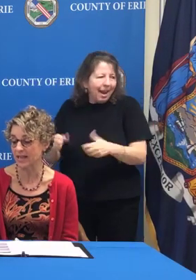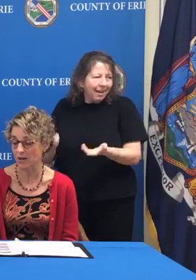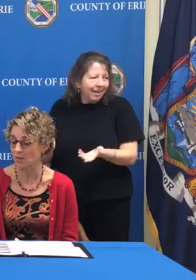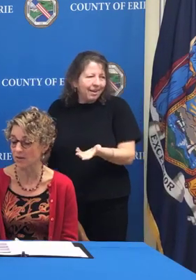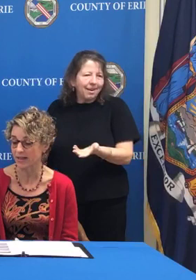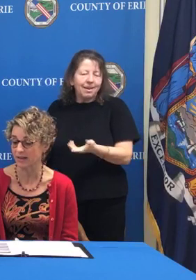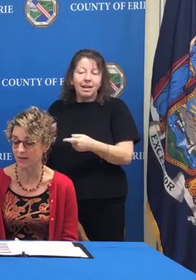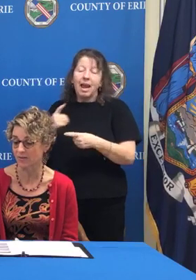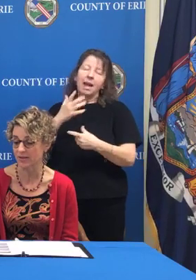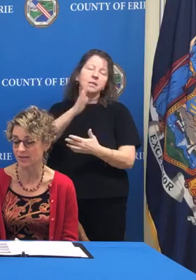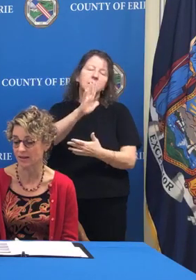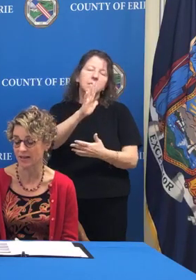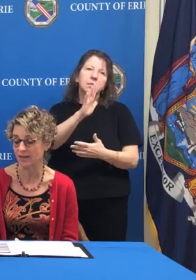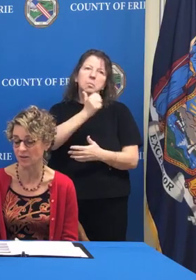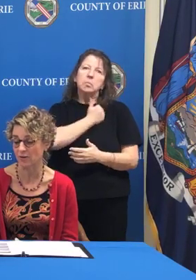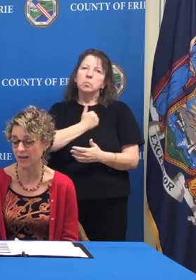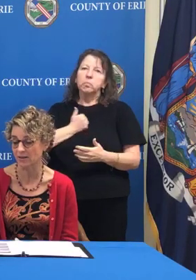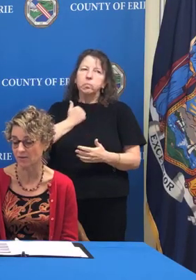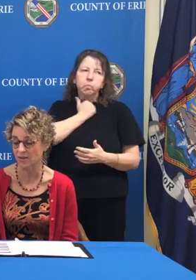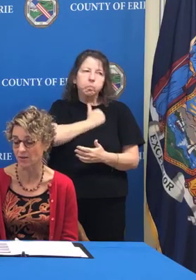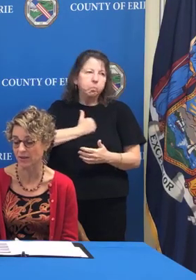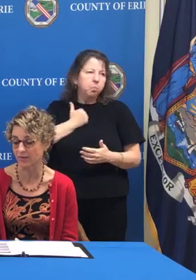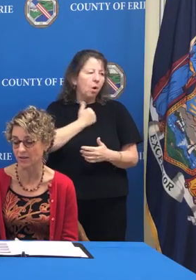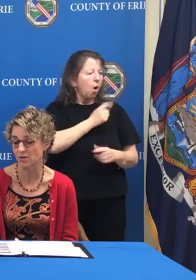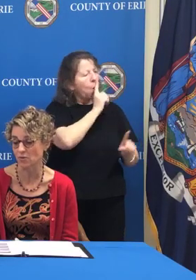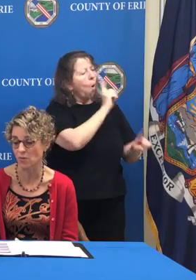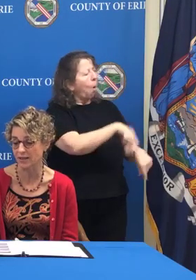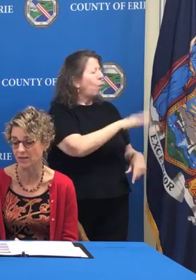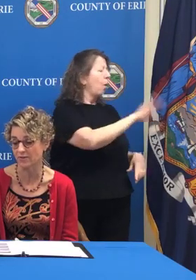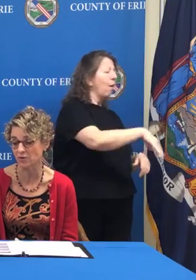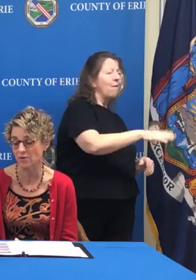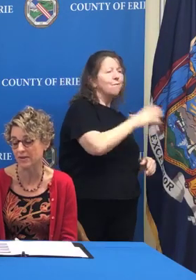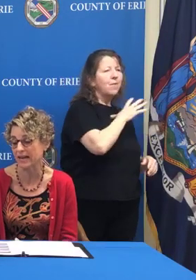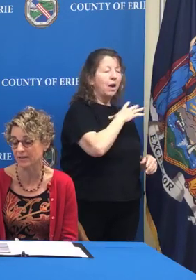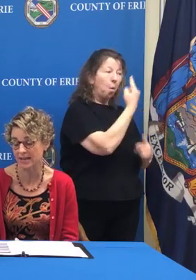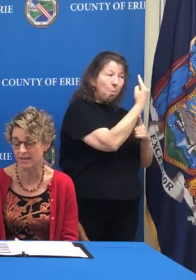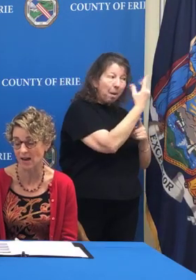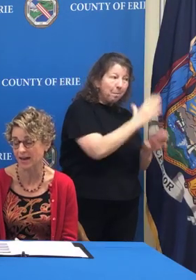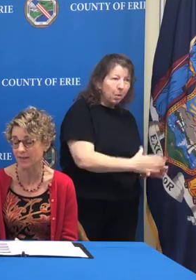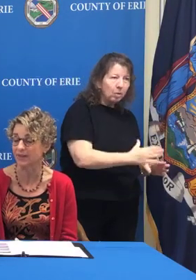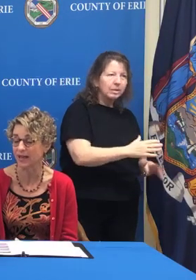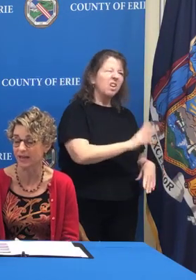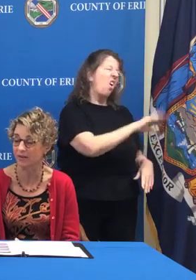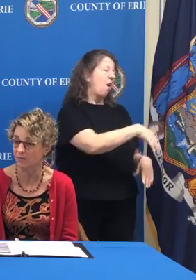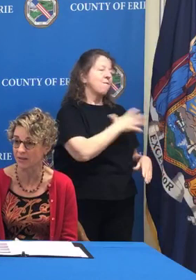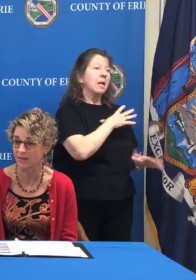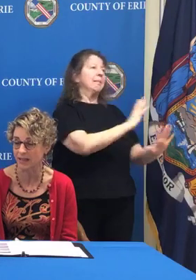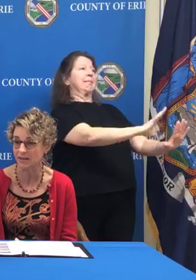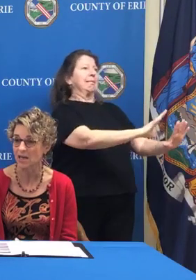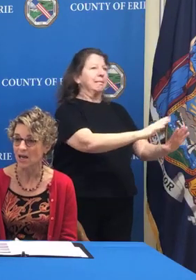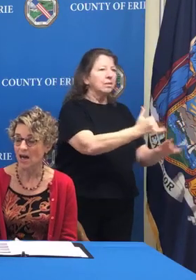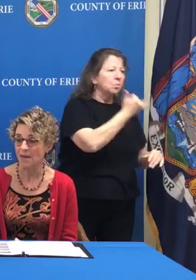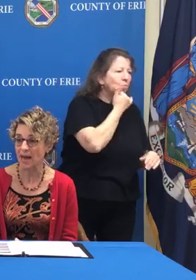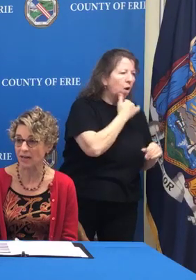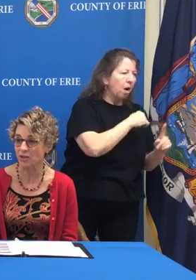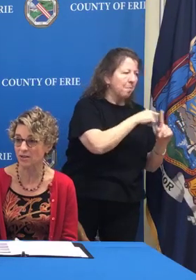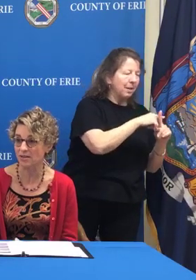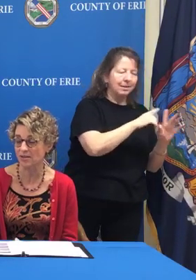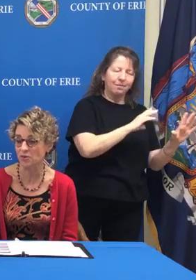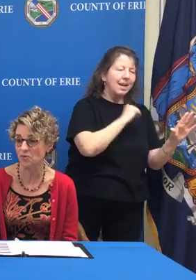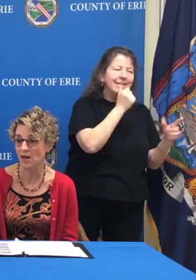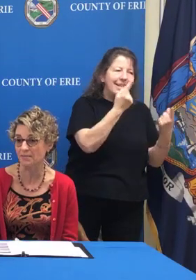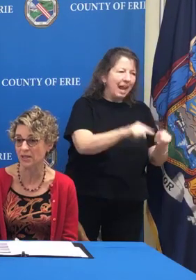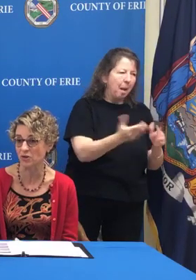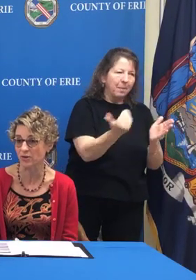really terrible that there was an incorrect result given to one individual, and that has not happened again. And we've taken